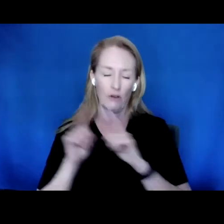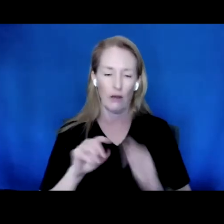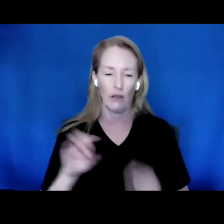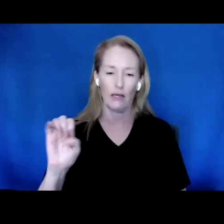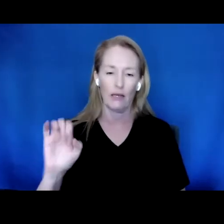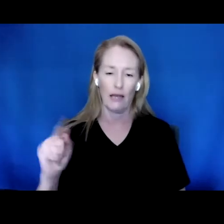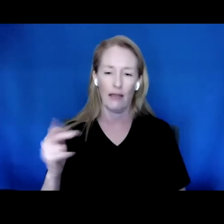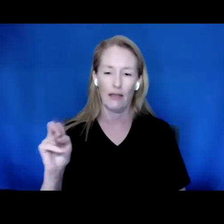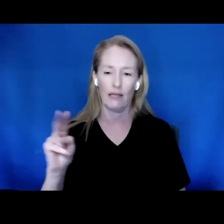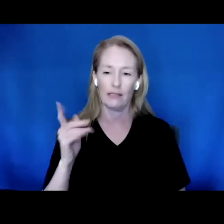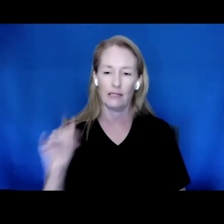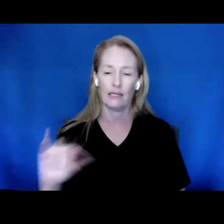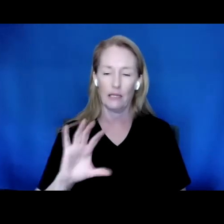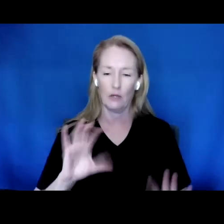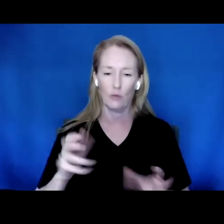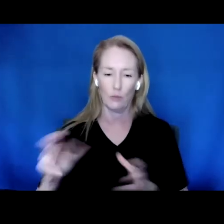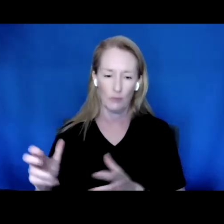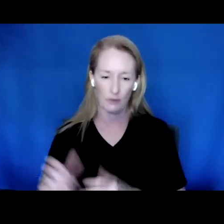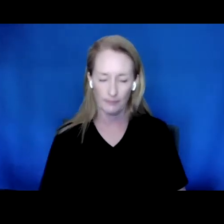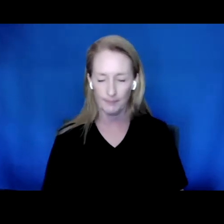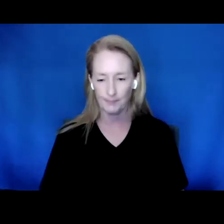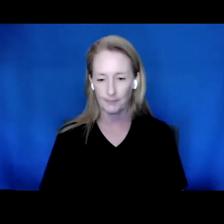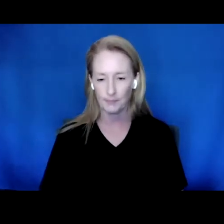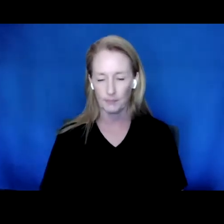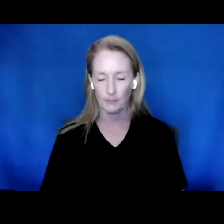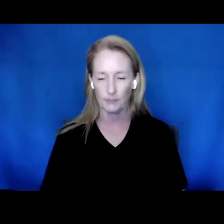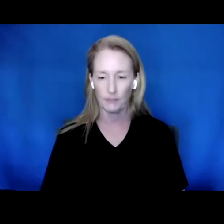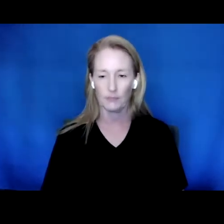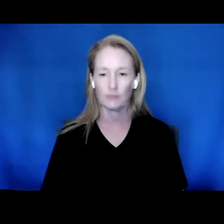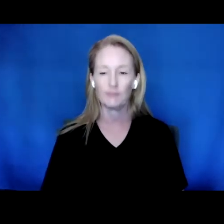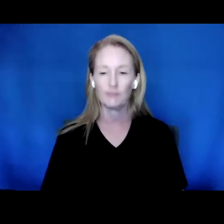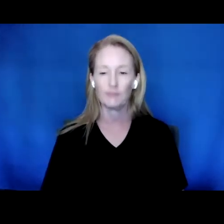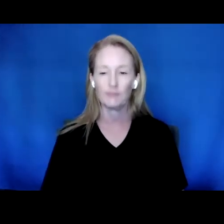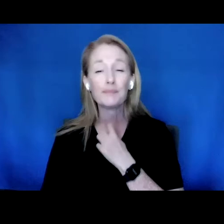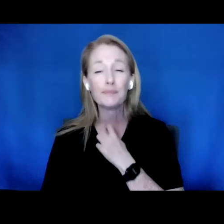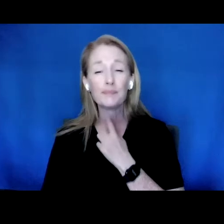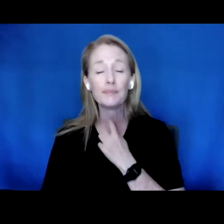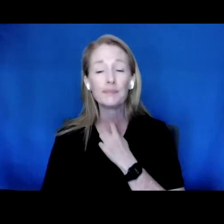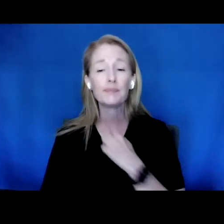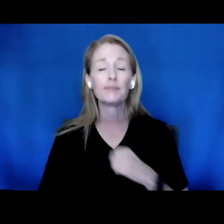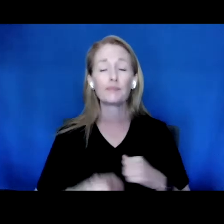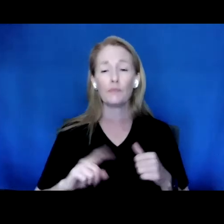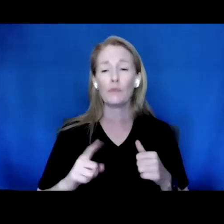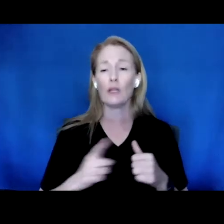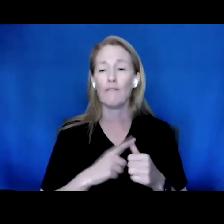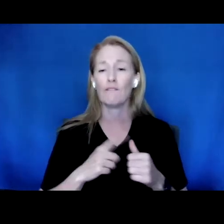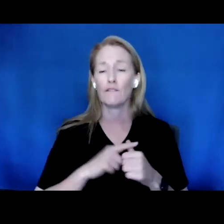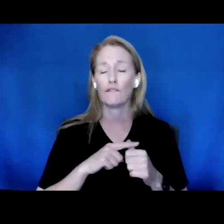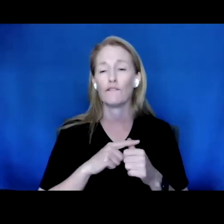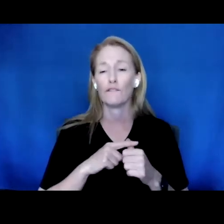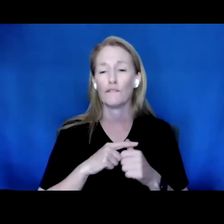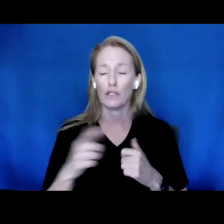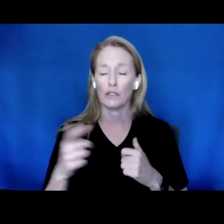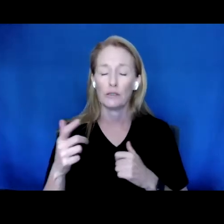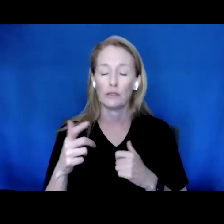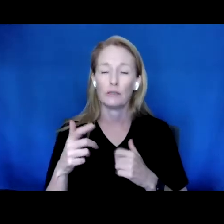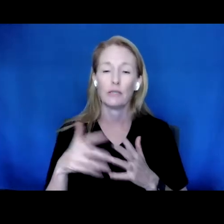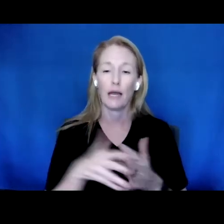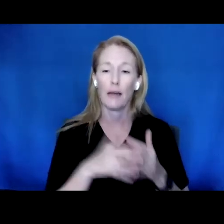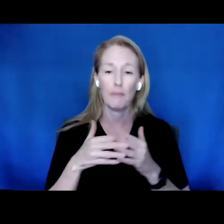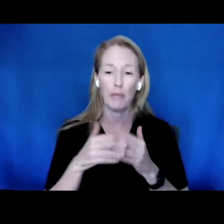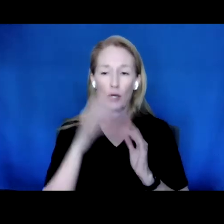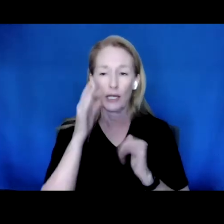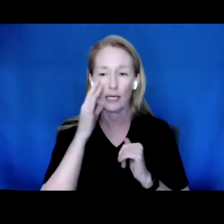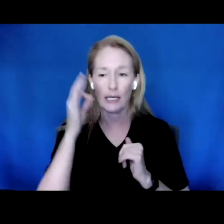Statistics. So we'll start with American Indians and Alaskan Natives. where their excess death rate